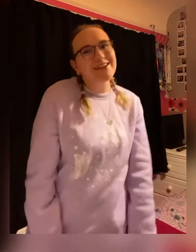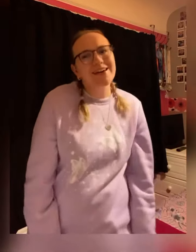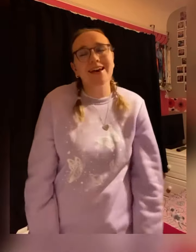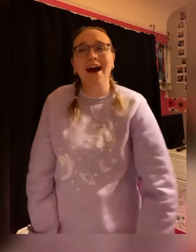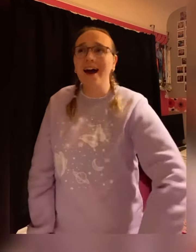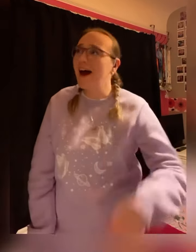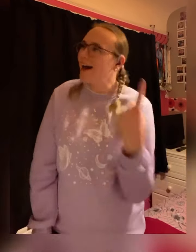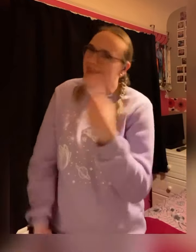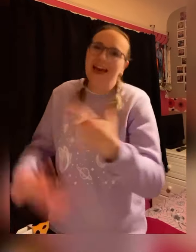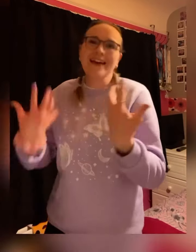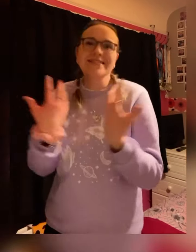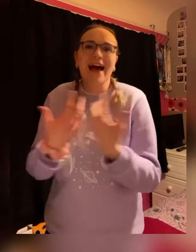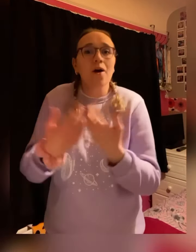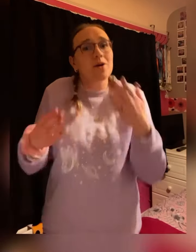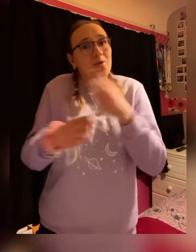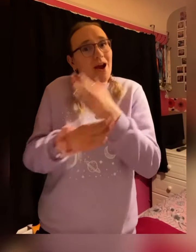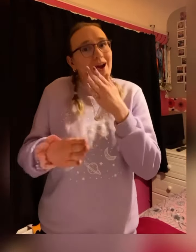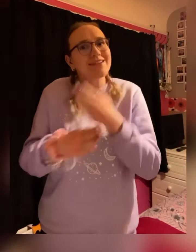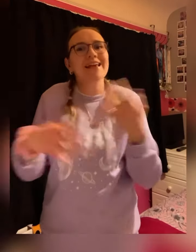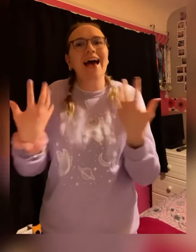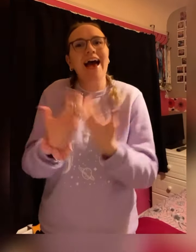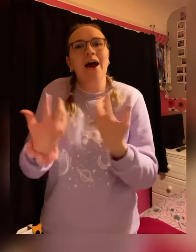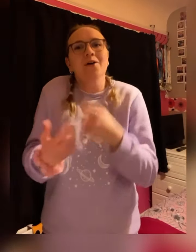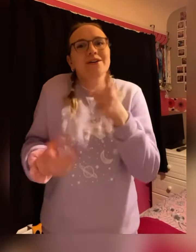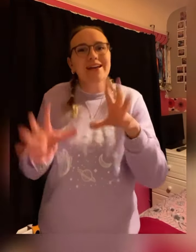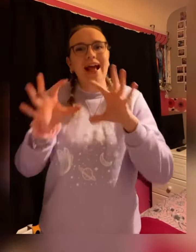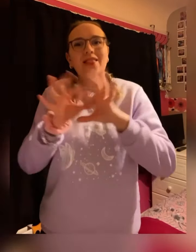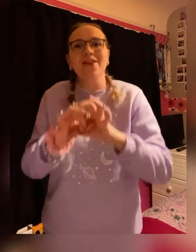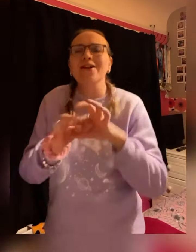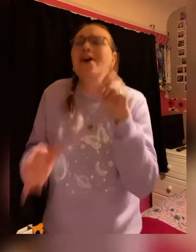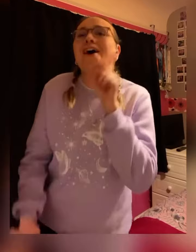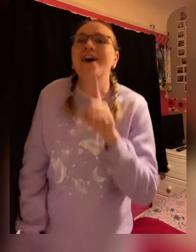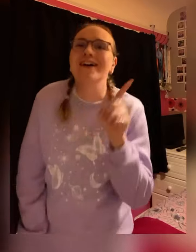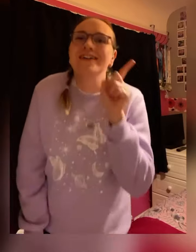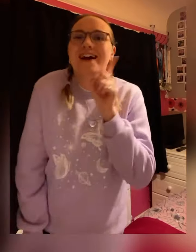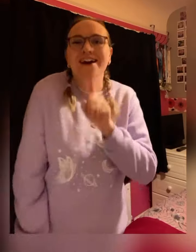And that's how it works, that's how you get to go, girl